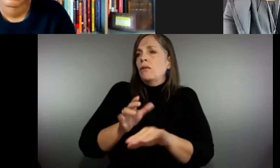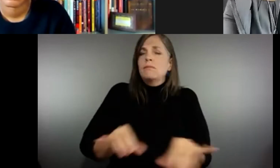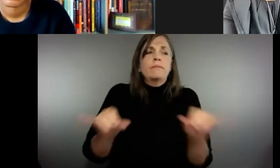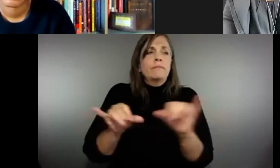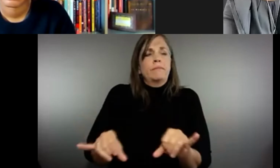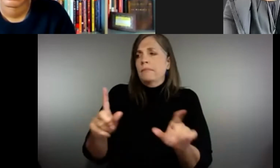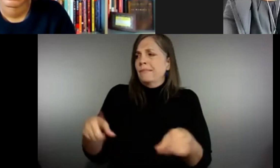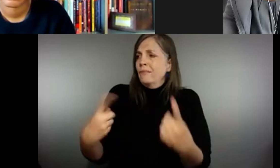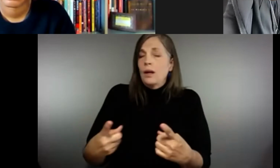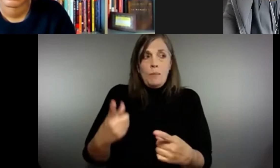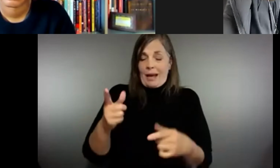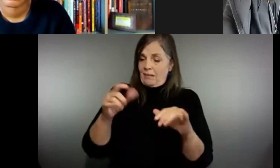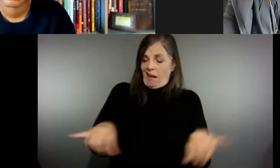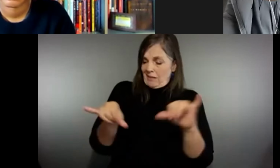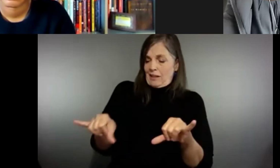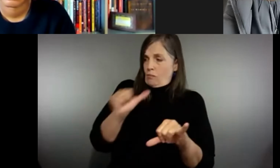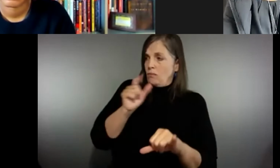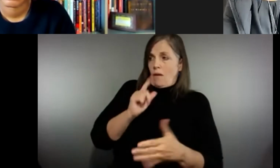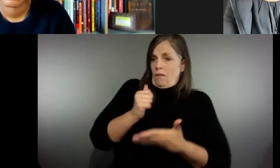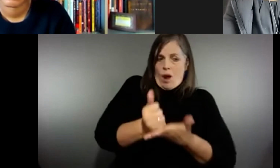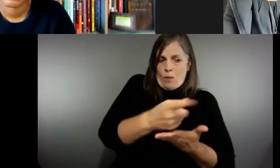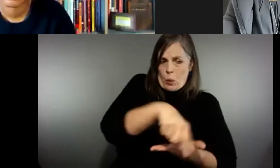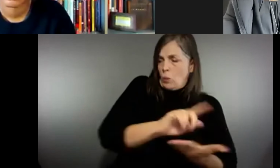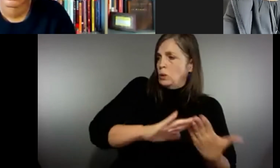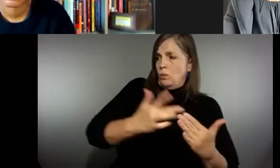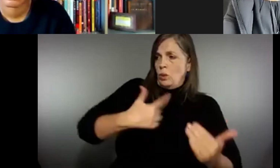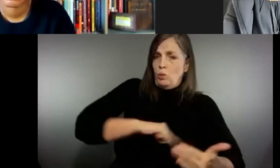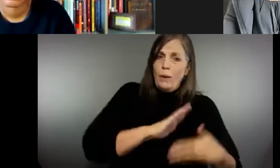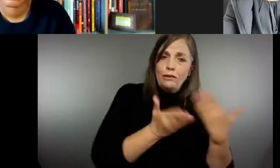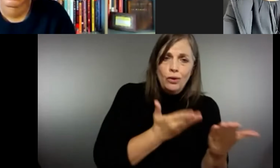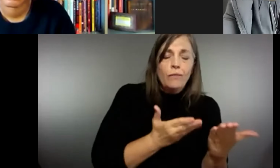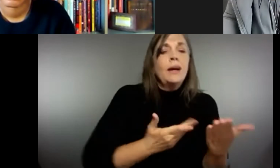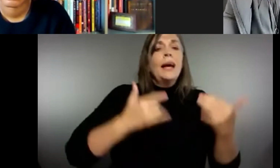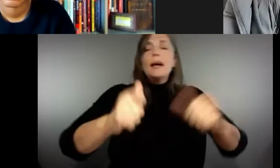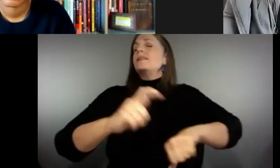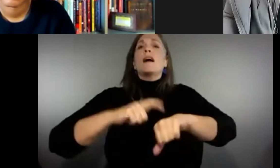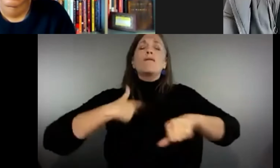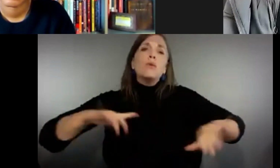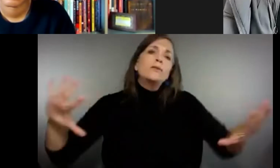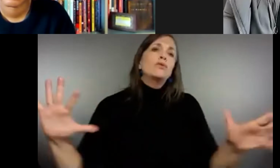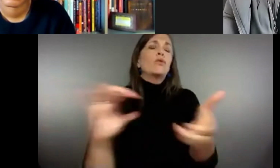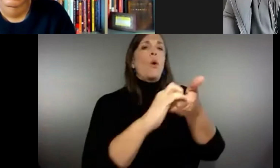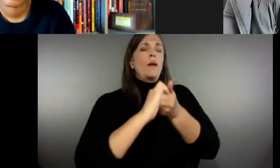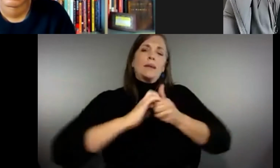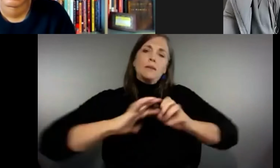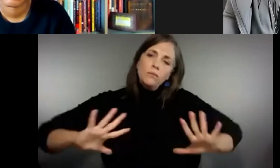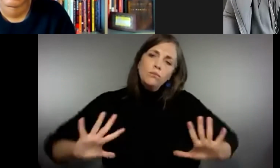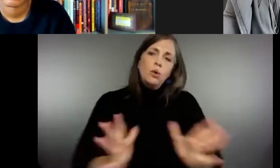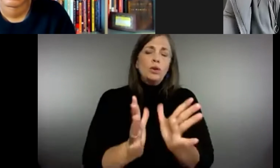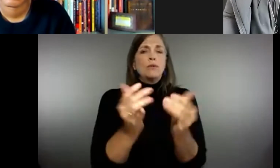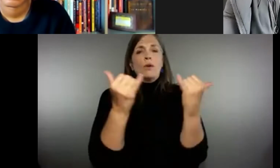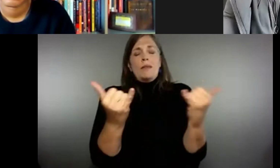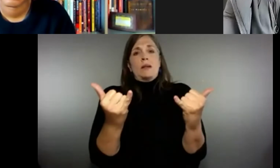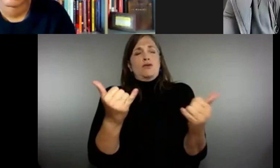communities that we serve it's time for us to coalesce and really push for the kind of radical change that we deserve